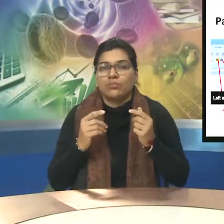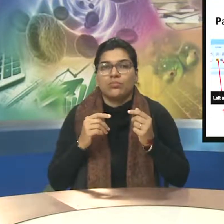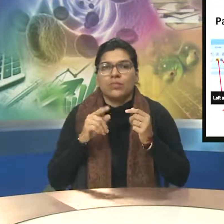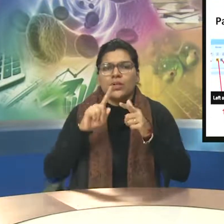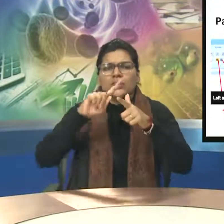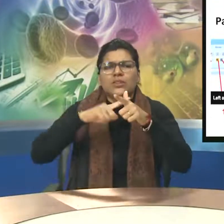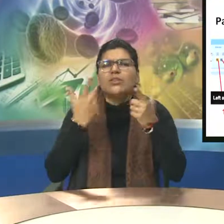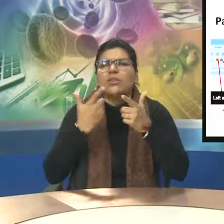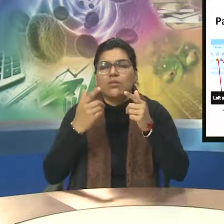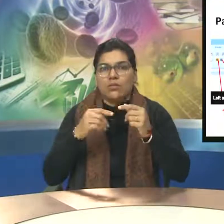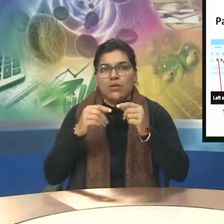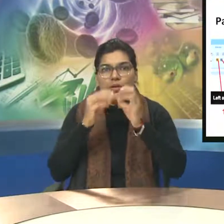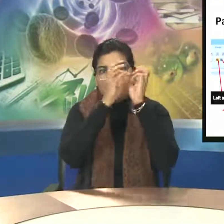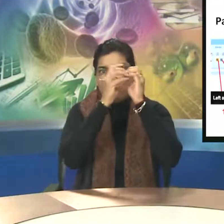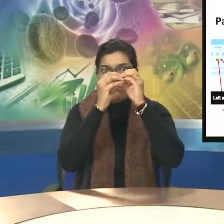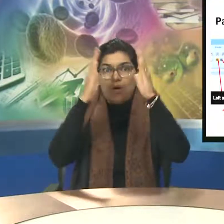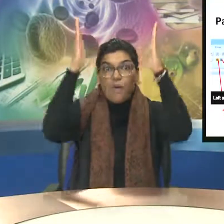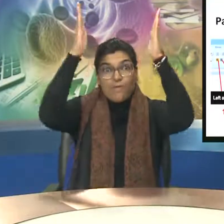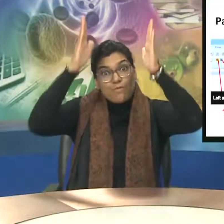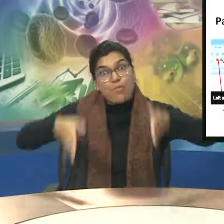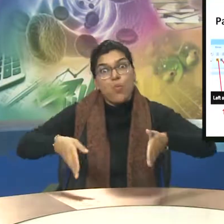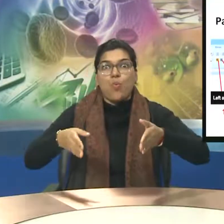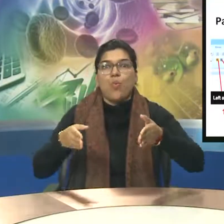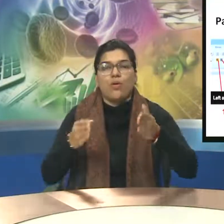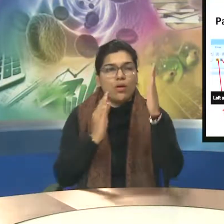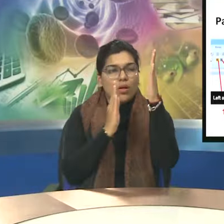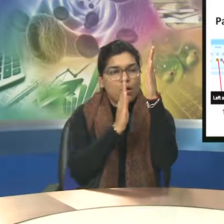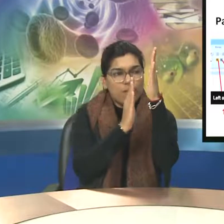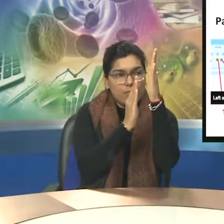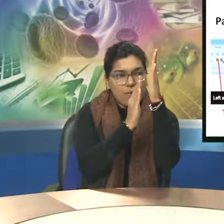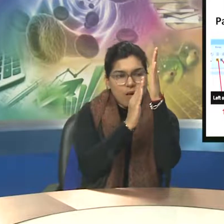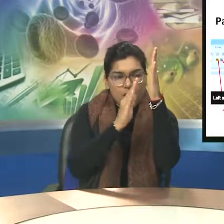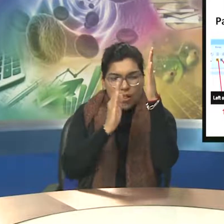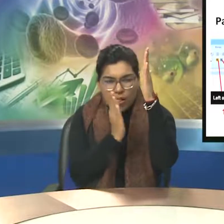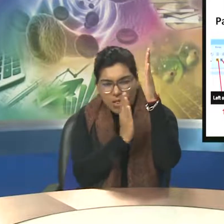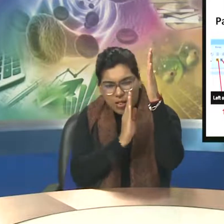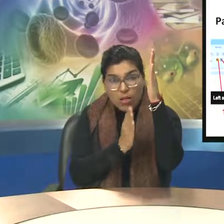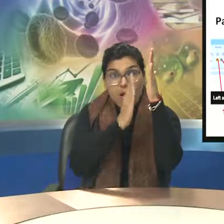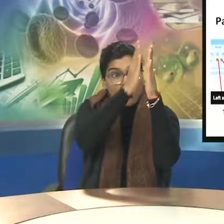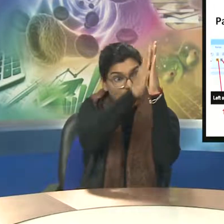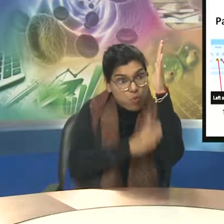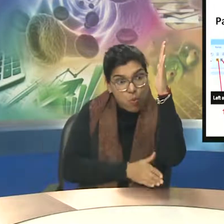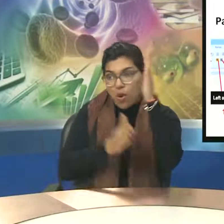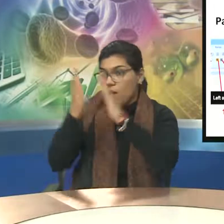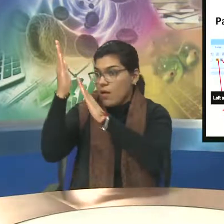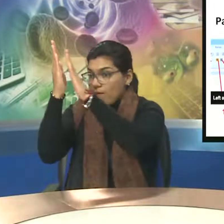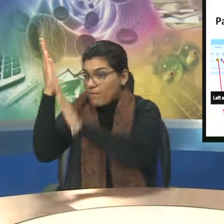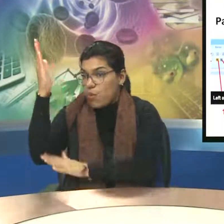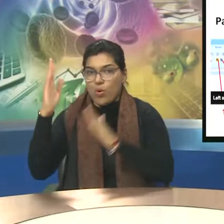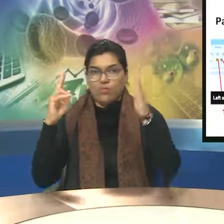on third number. And if you want the para in